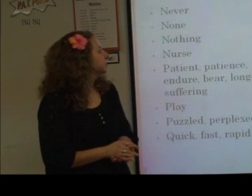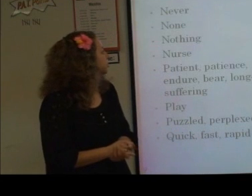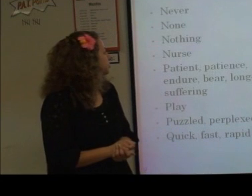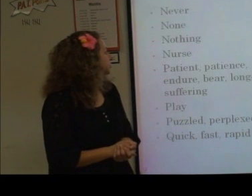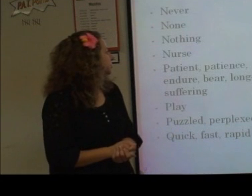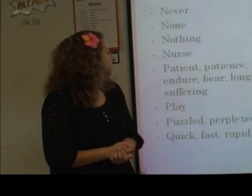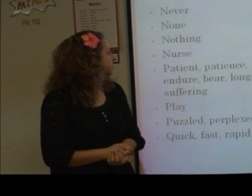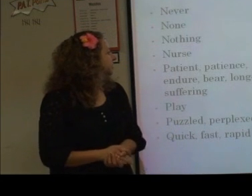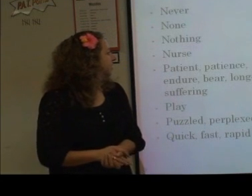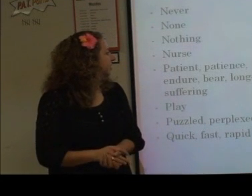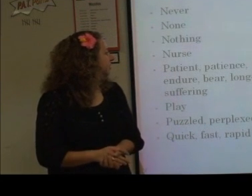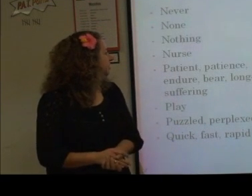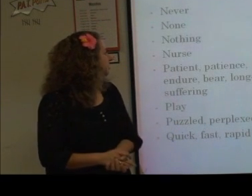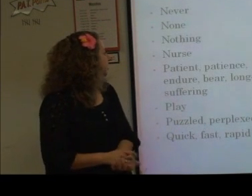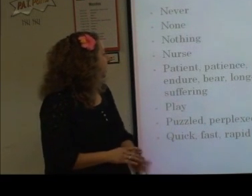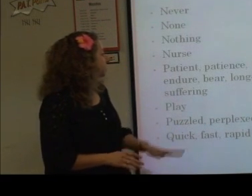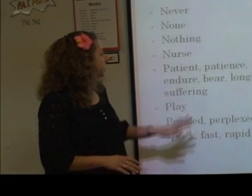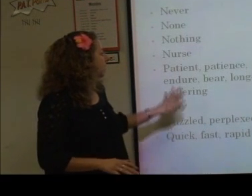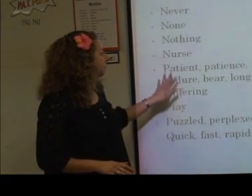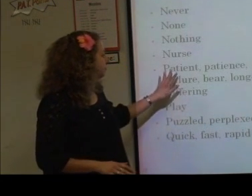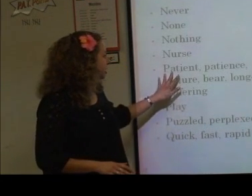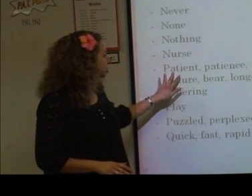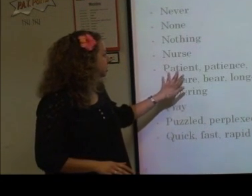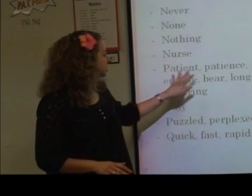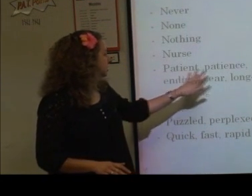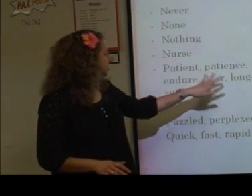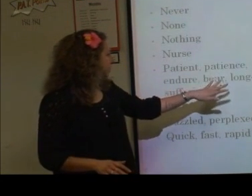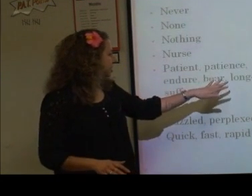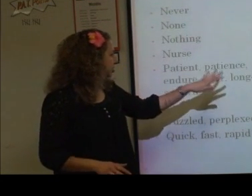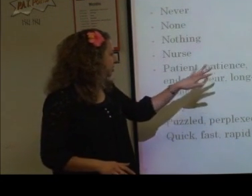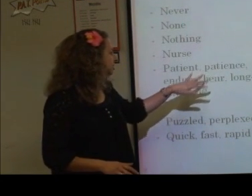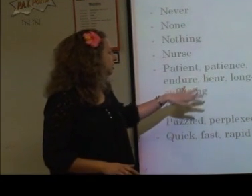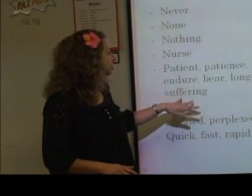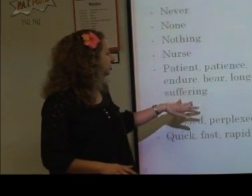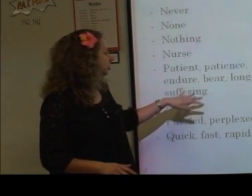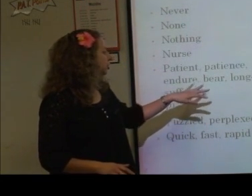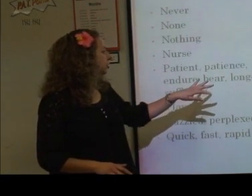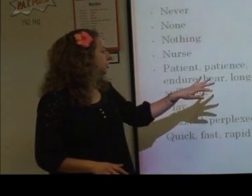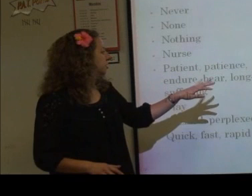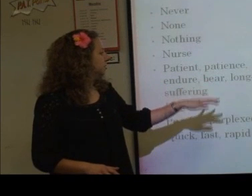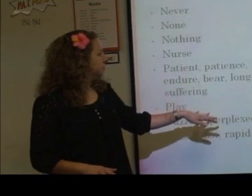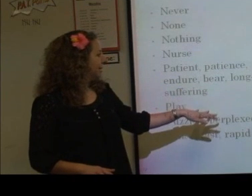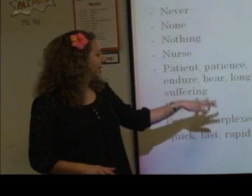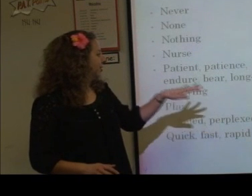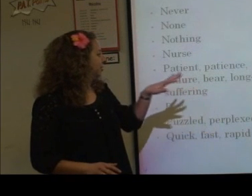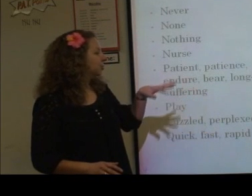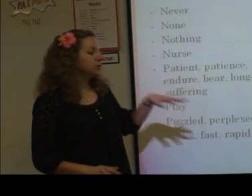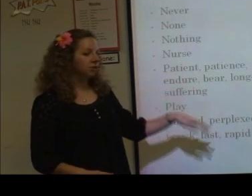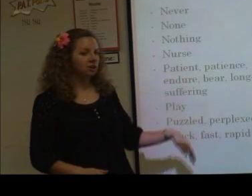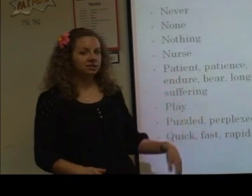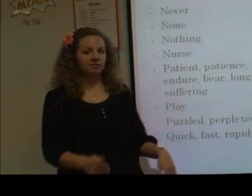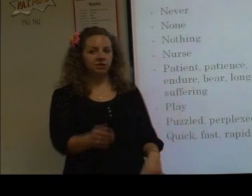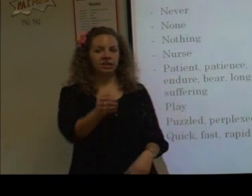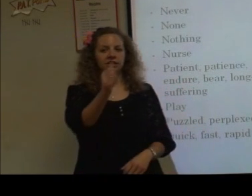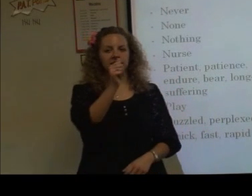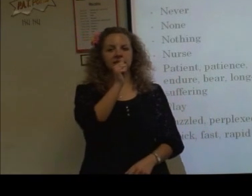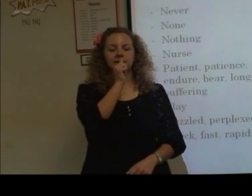So those are the three right there. Okay, and then we have patient, patience, endure, bear, or long suffering is here.